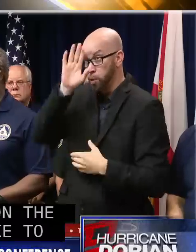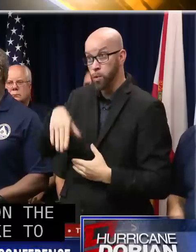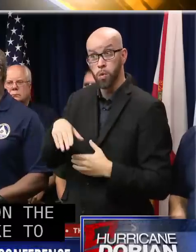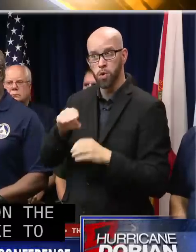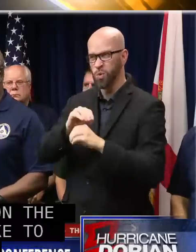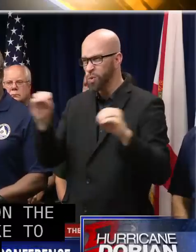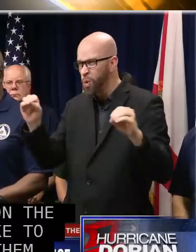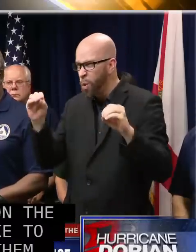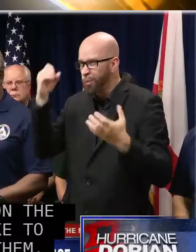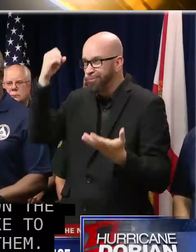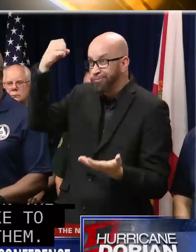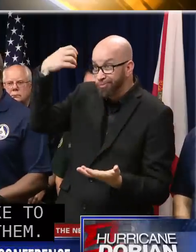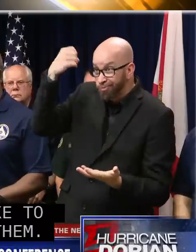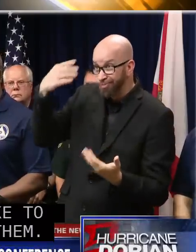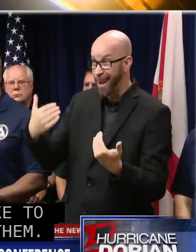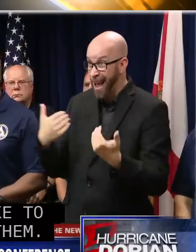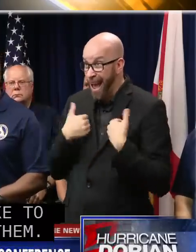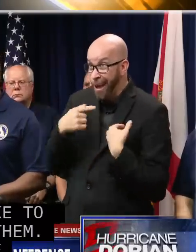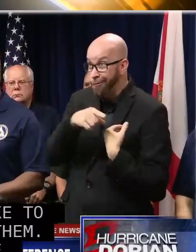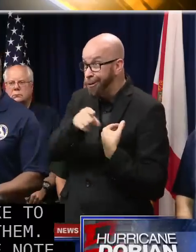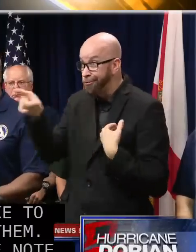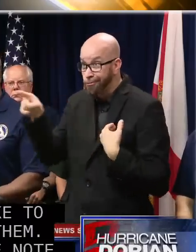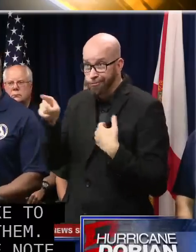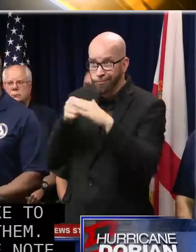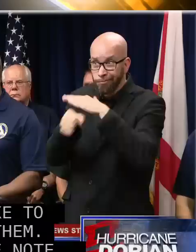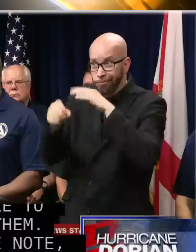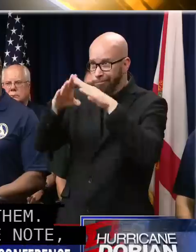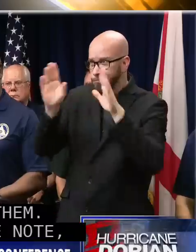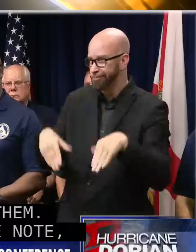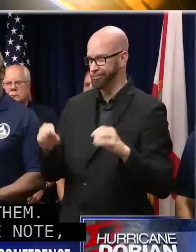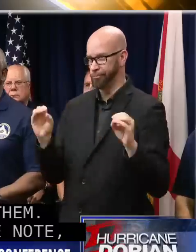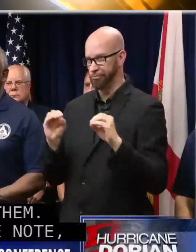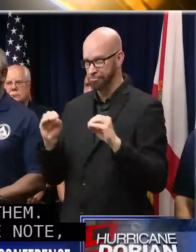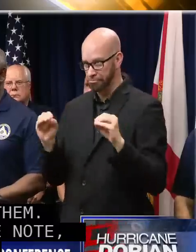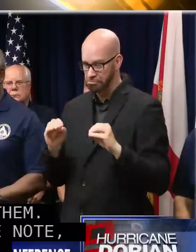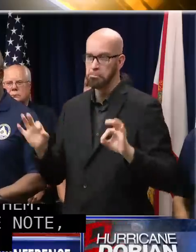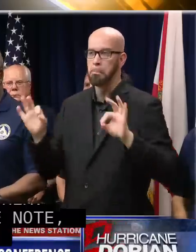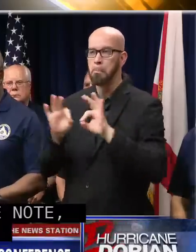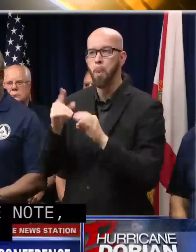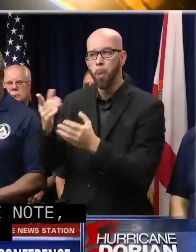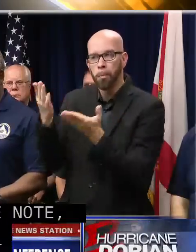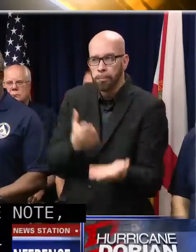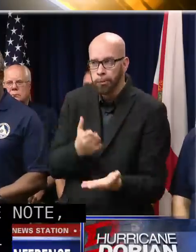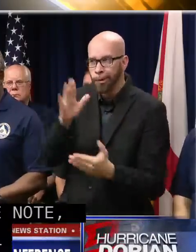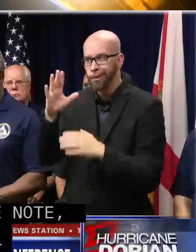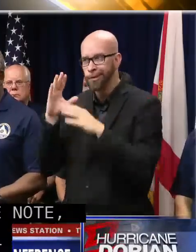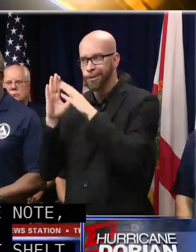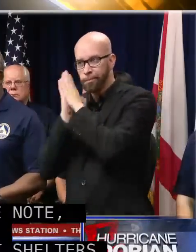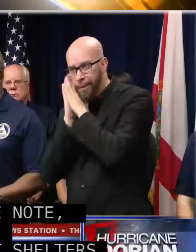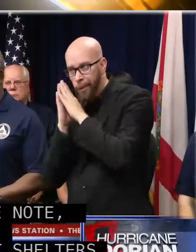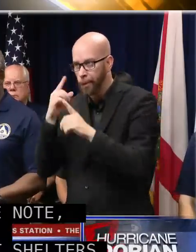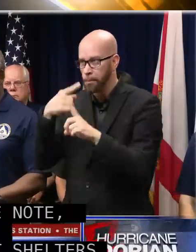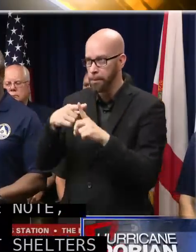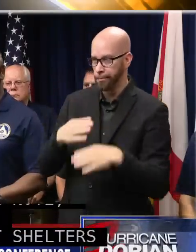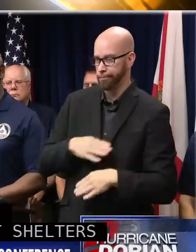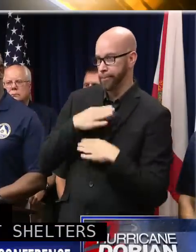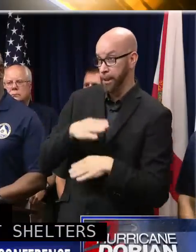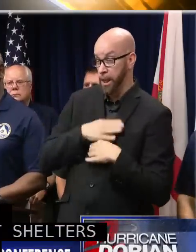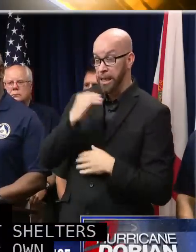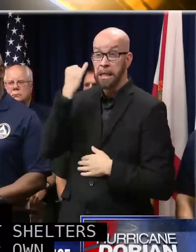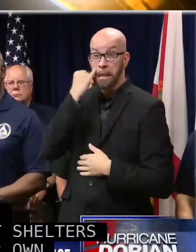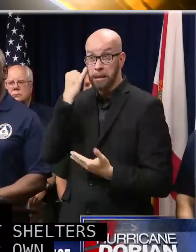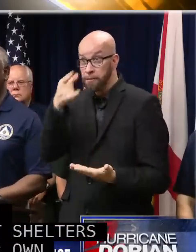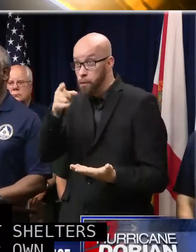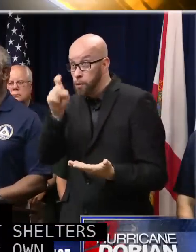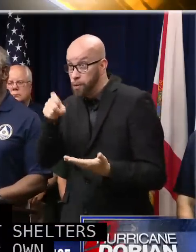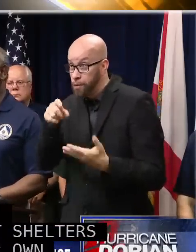no showering facilities available at shelters, and you must bring your own bedding. If you require special needs, we